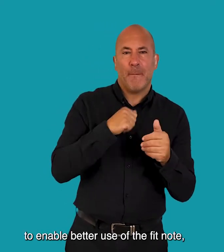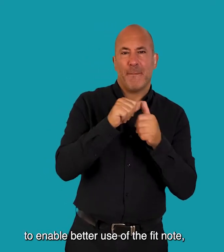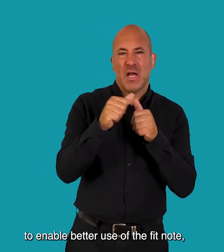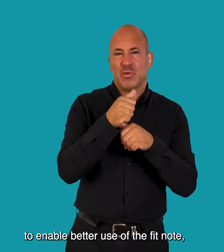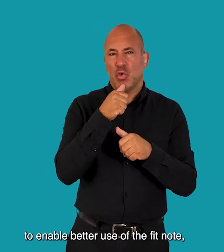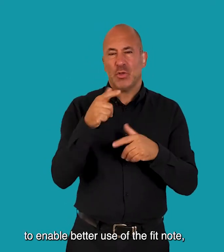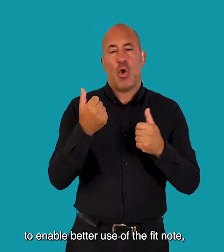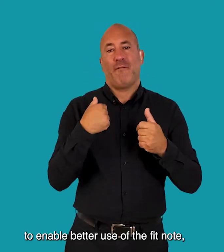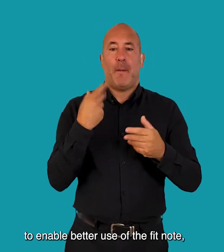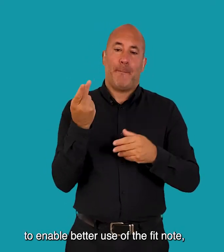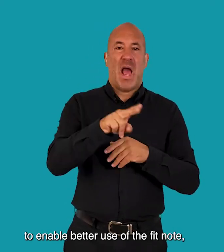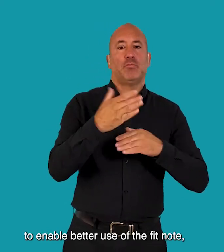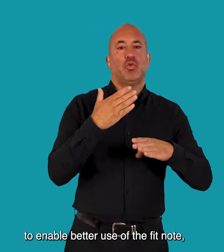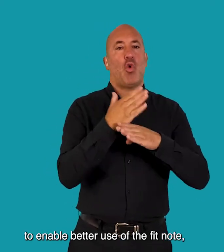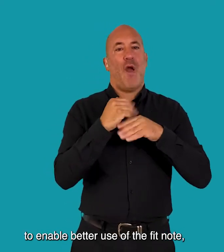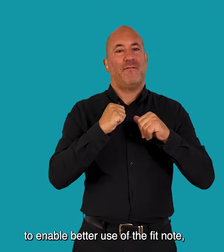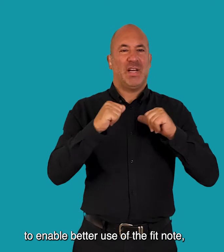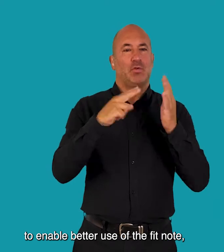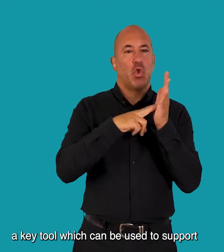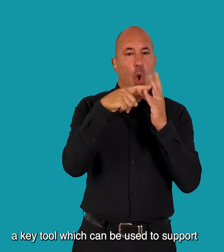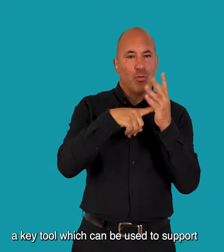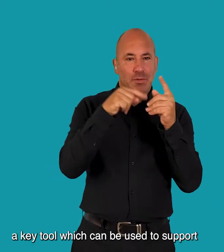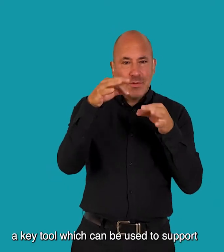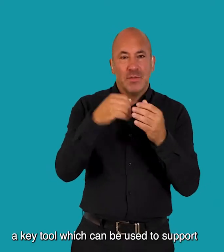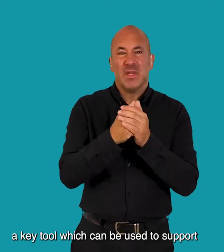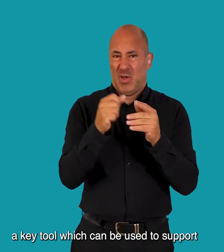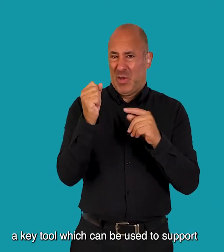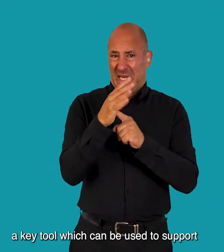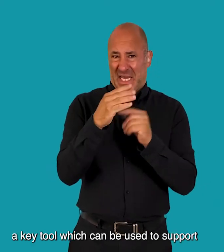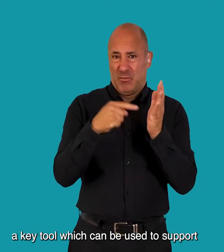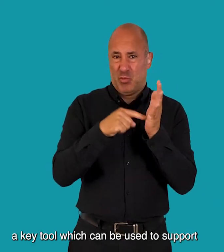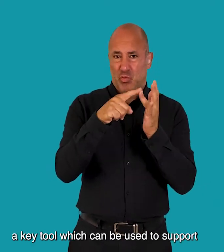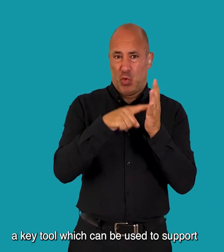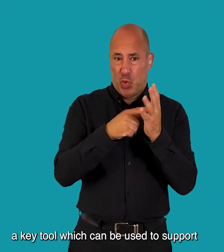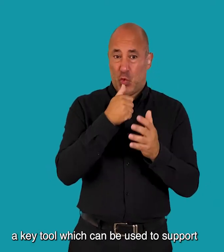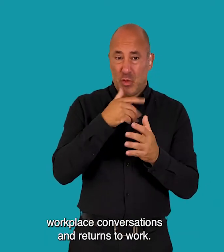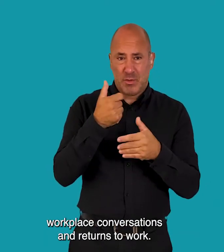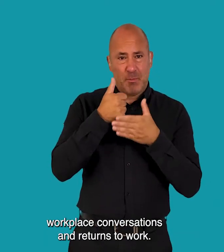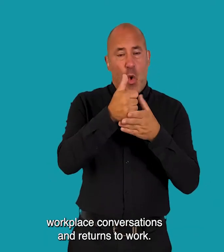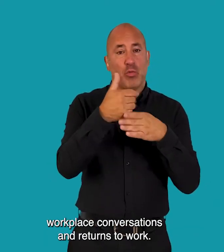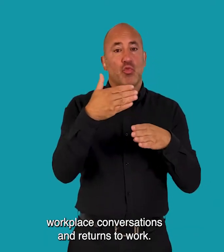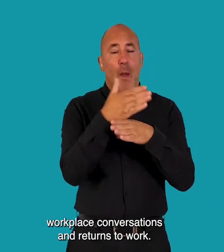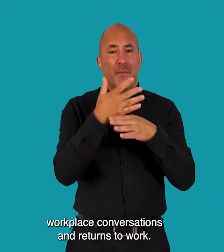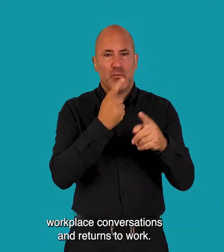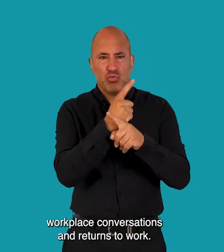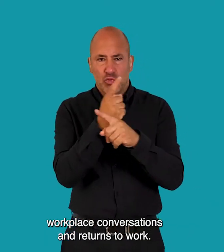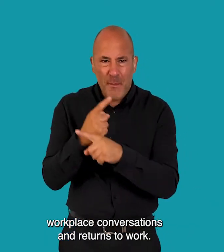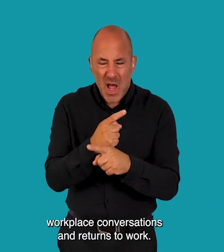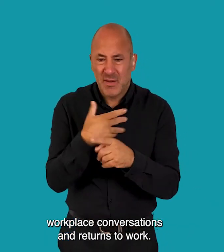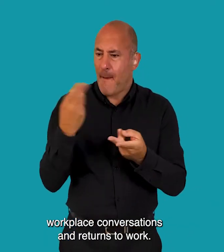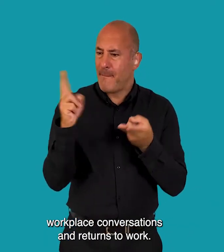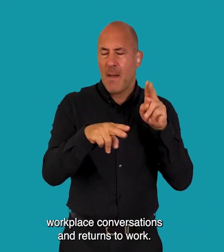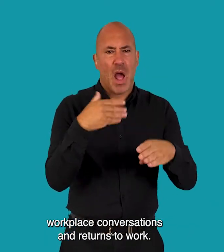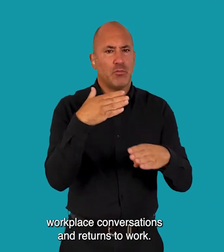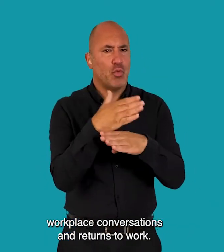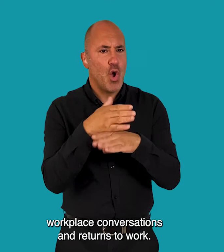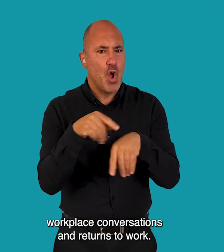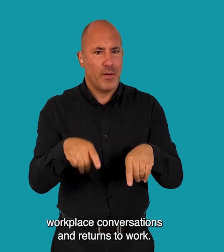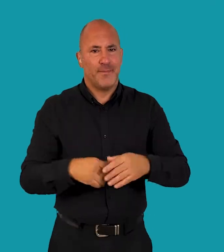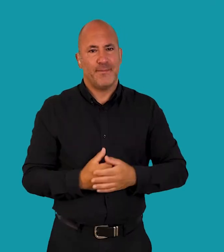enable better use of the FitNote, a key tool which can be used to support workplace conversations and returns to work.